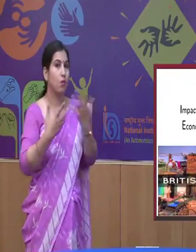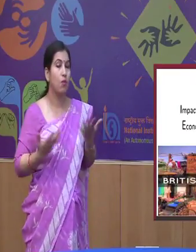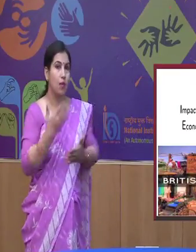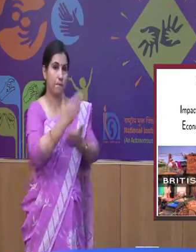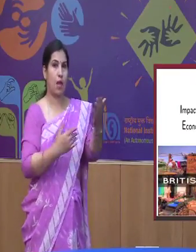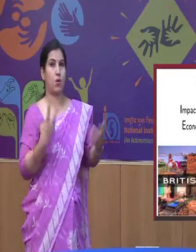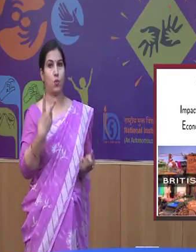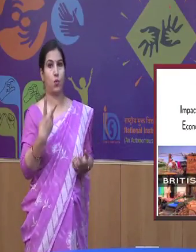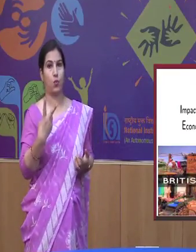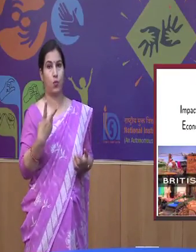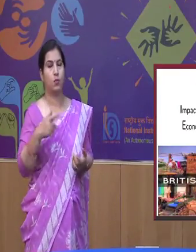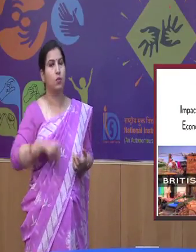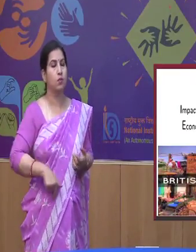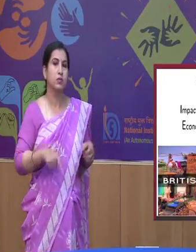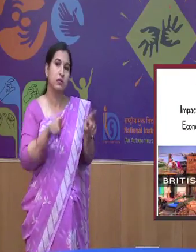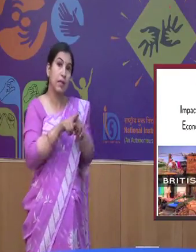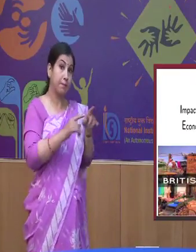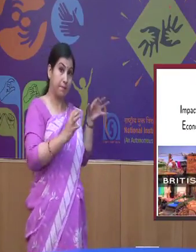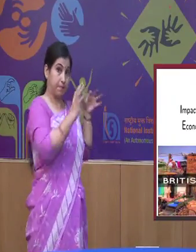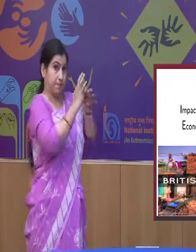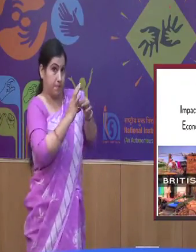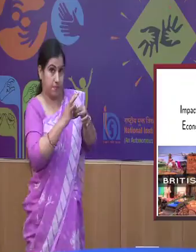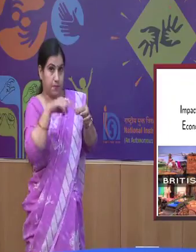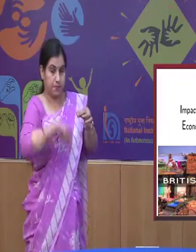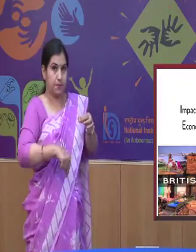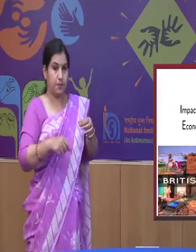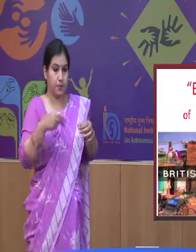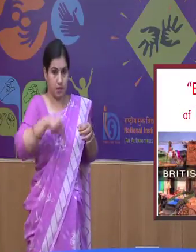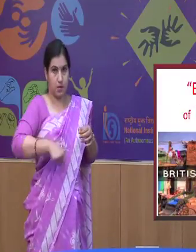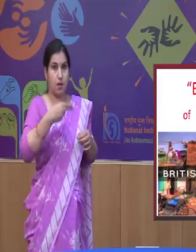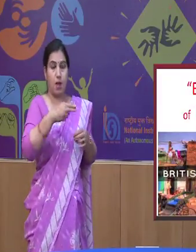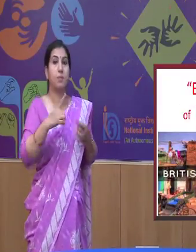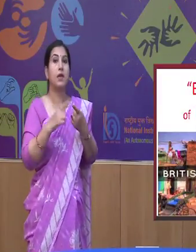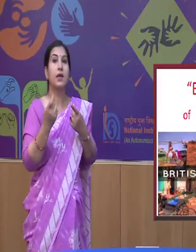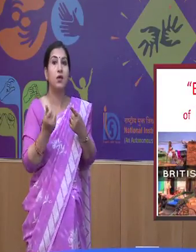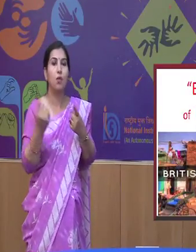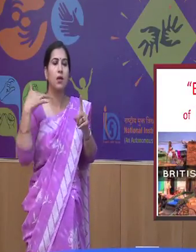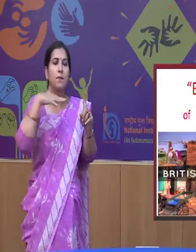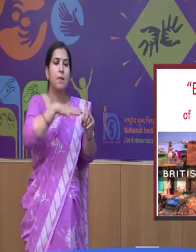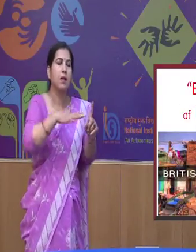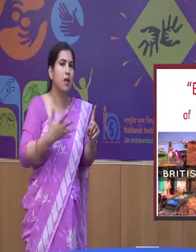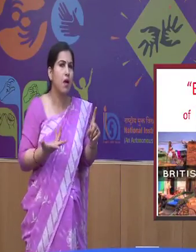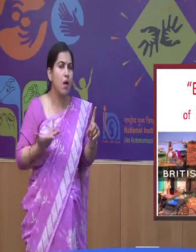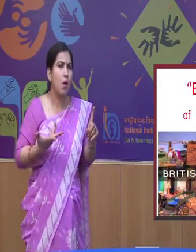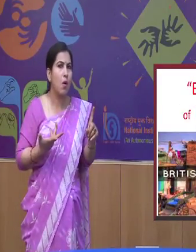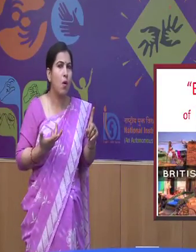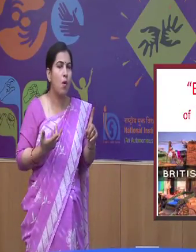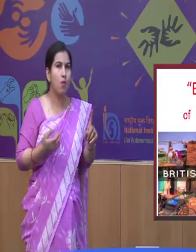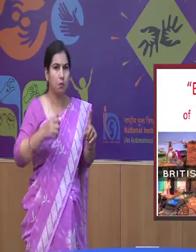2 in the same series titled Economic Impact of British